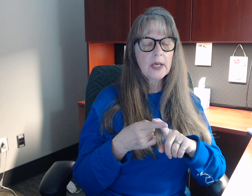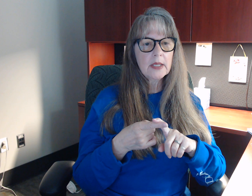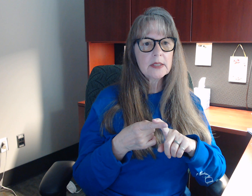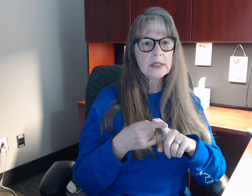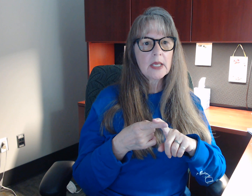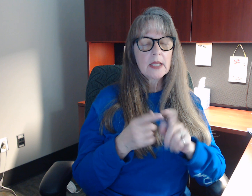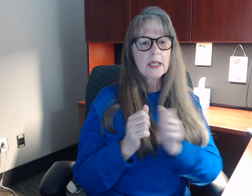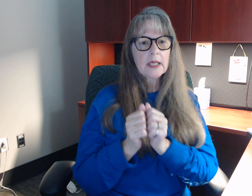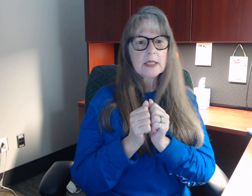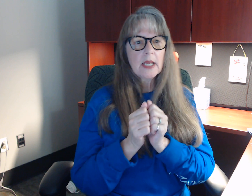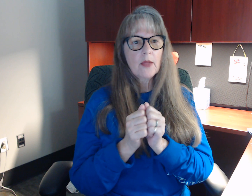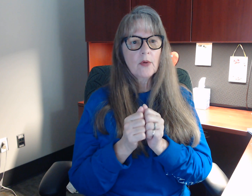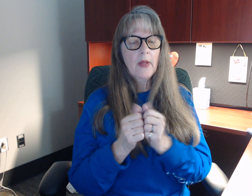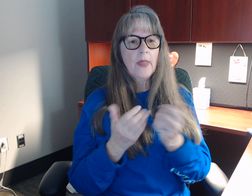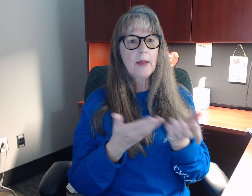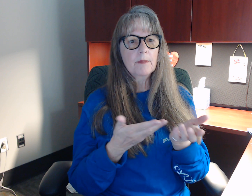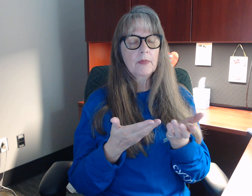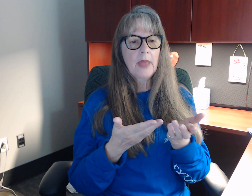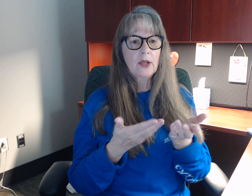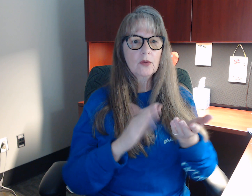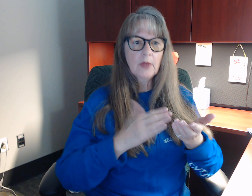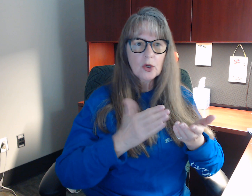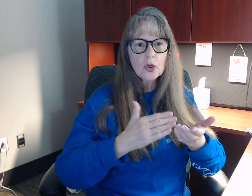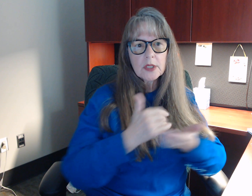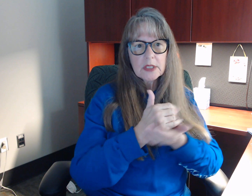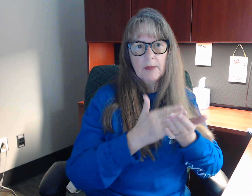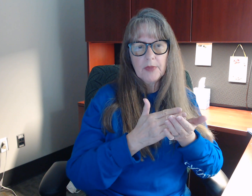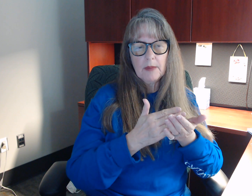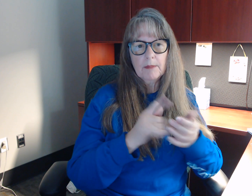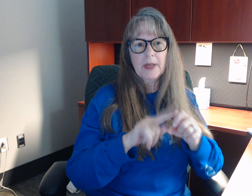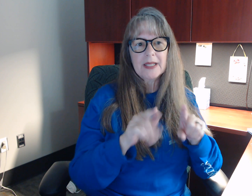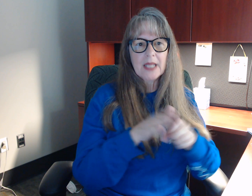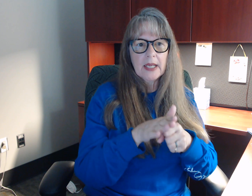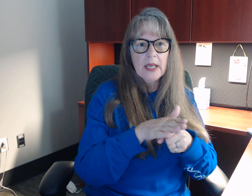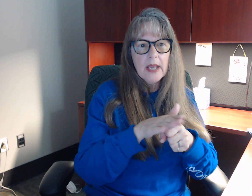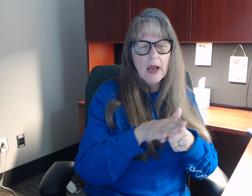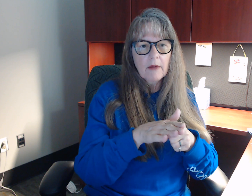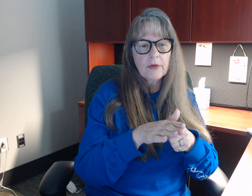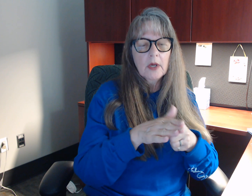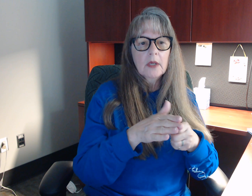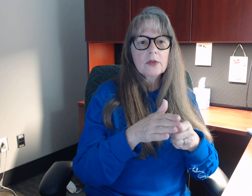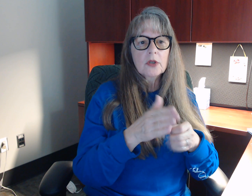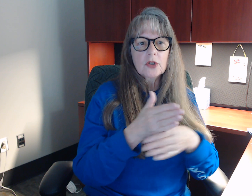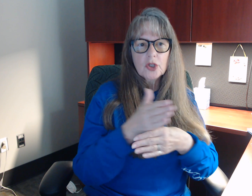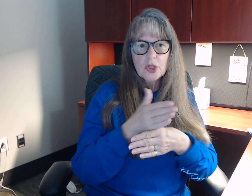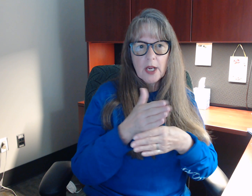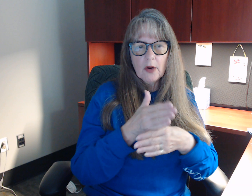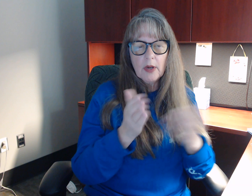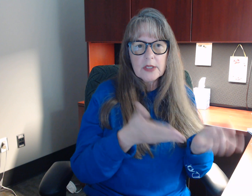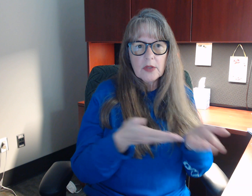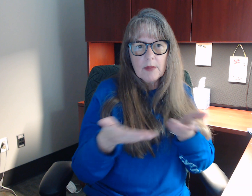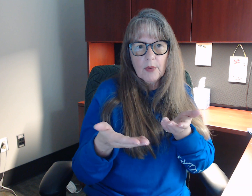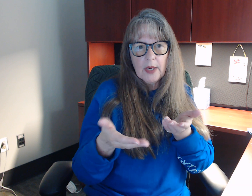friends. They get together and they cook something, but it's like enough to share, and so they bring